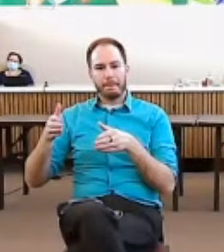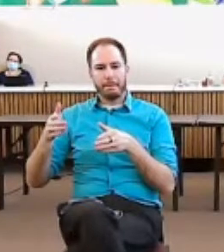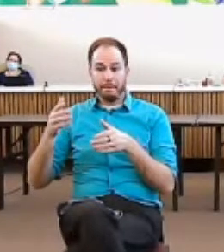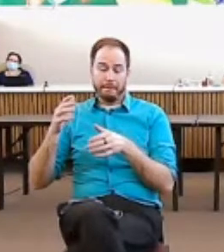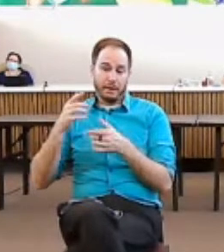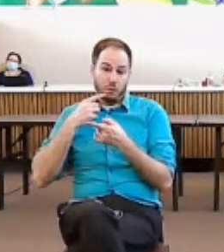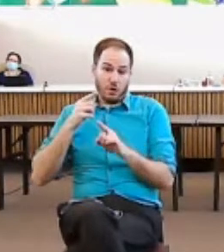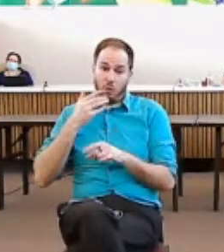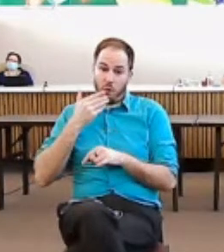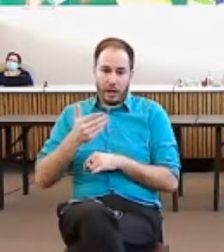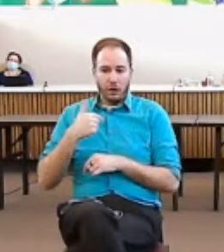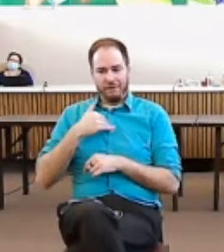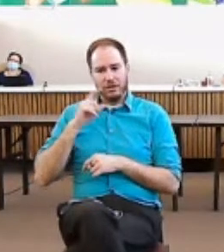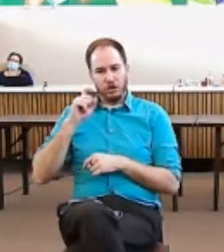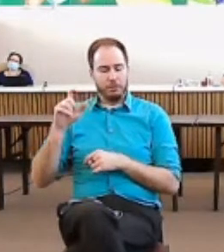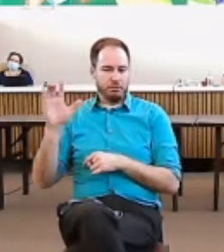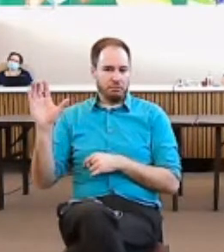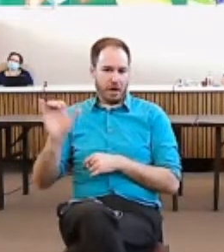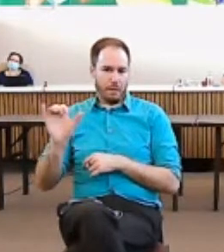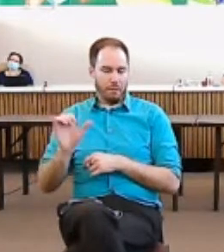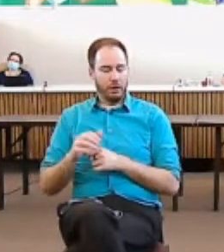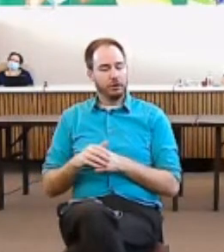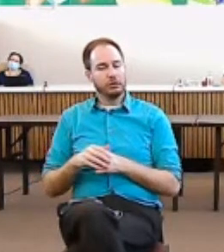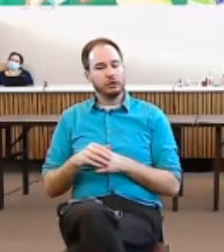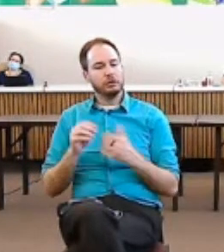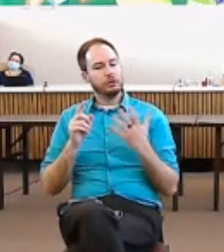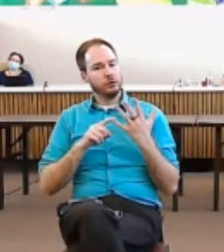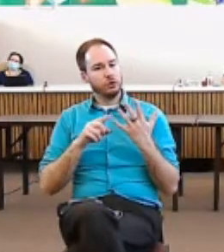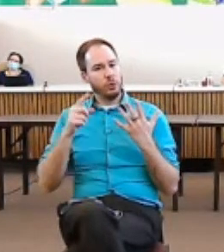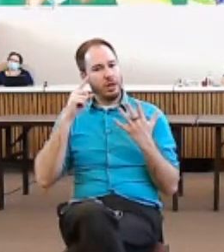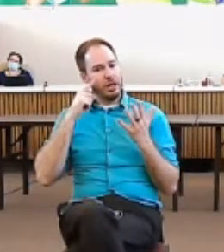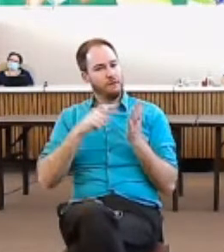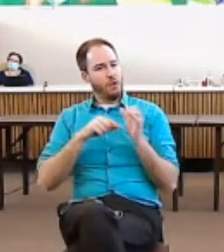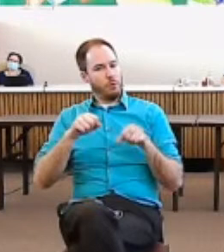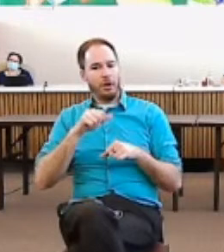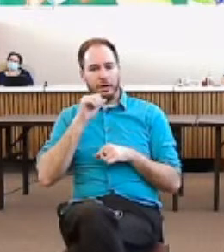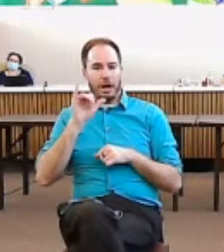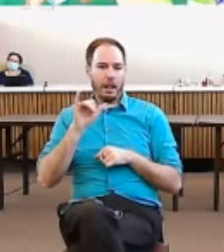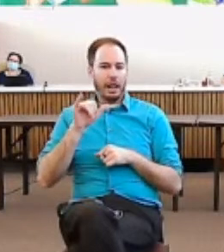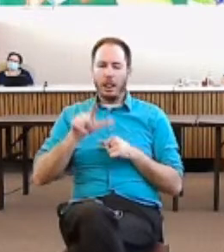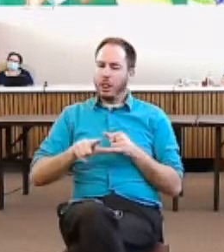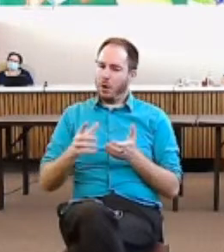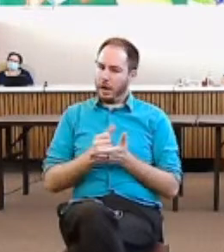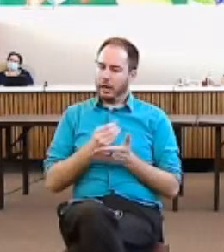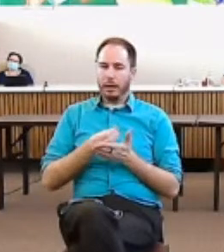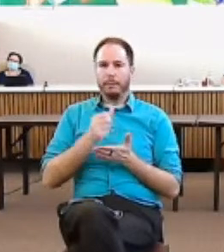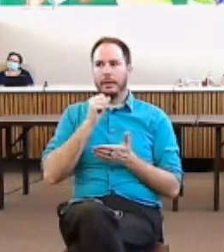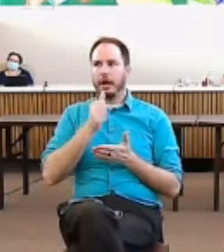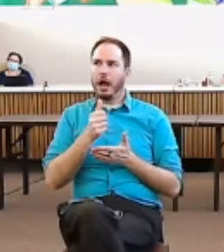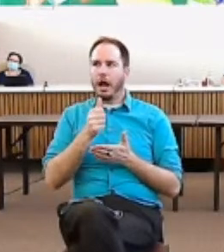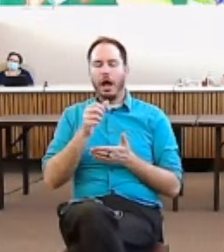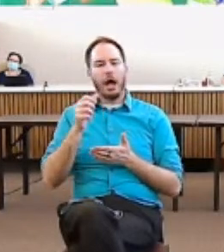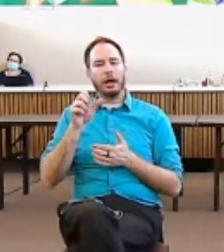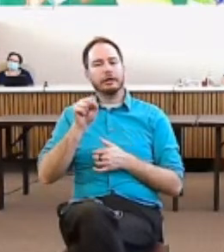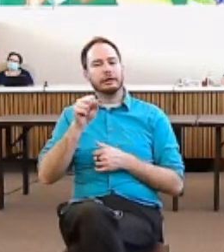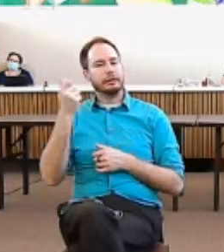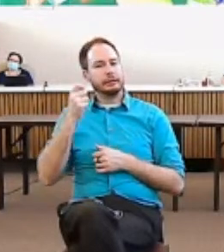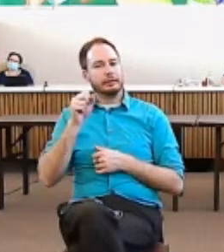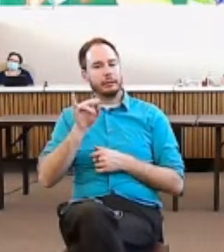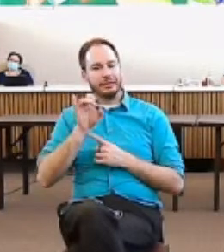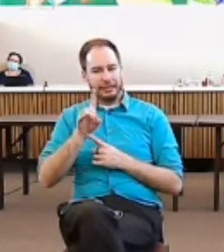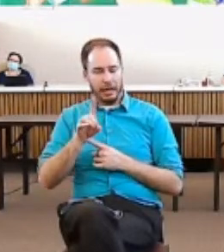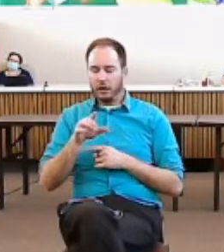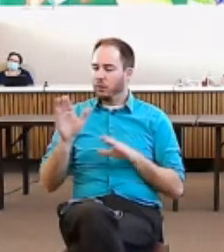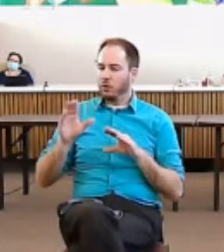working well. So I would think it would be comparable, frankly. So it's going to be affordable. It's not going to be low income. It's not going to be No, subsidized. we're not doing